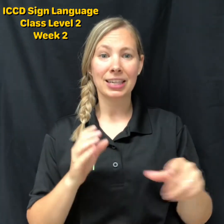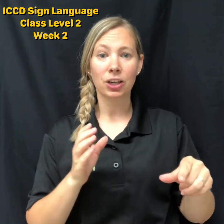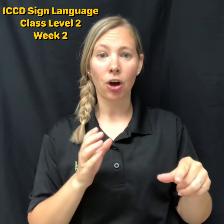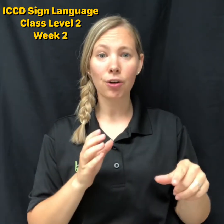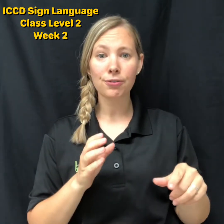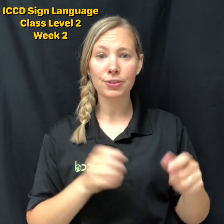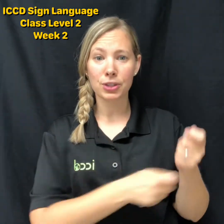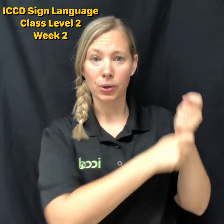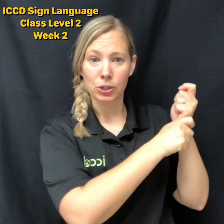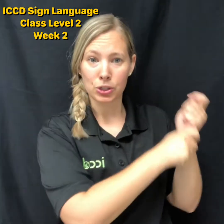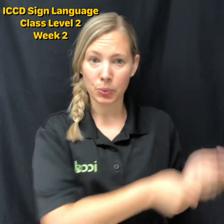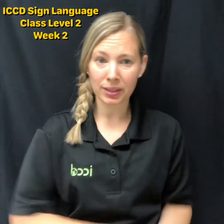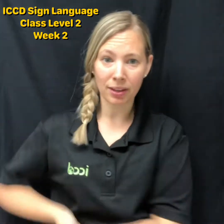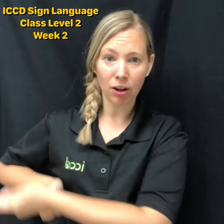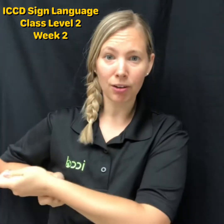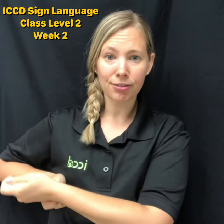golf, so you just swing the golf,